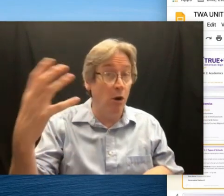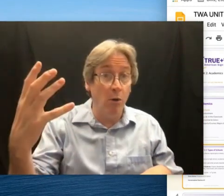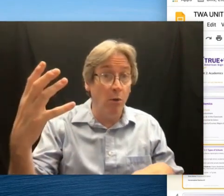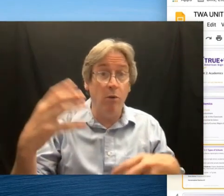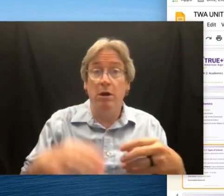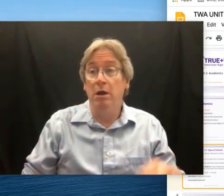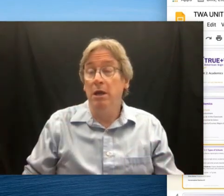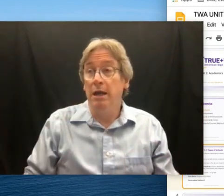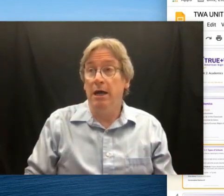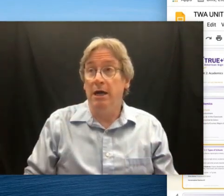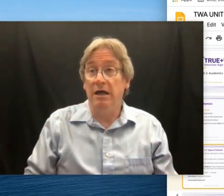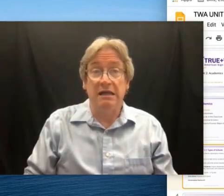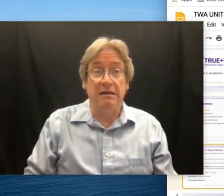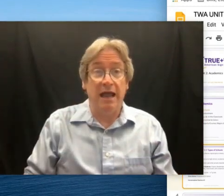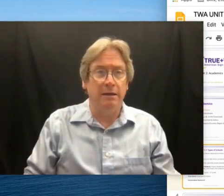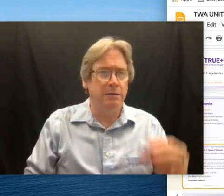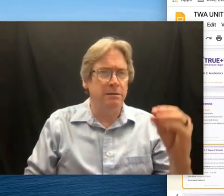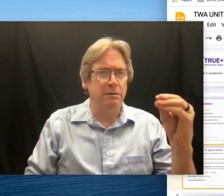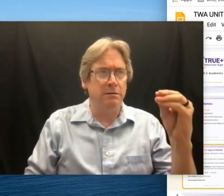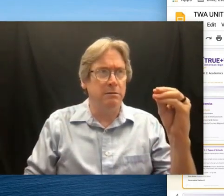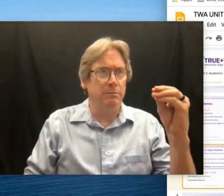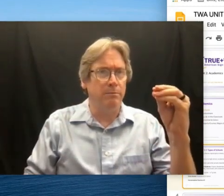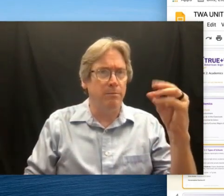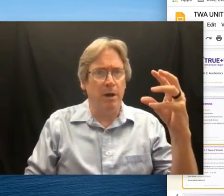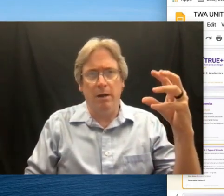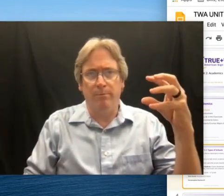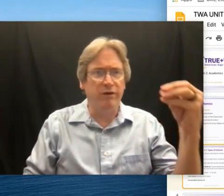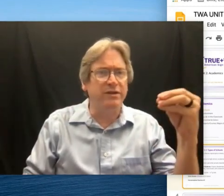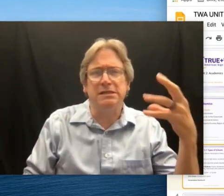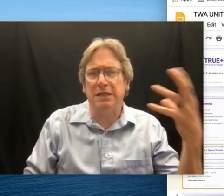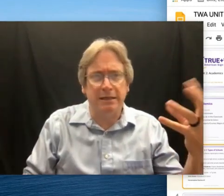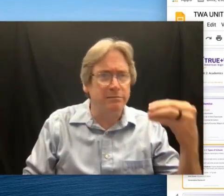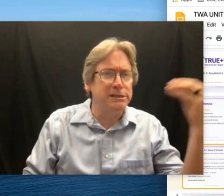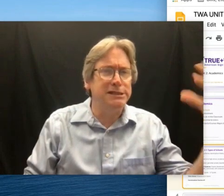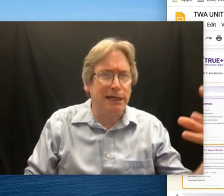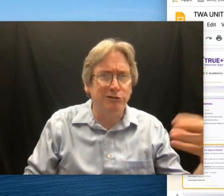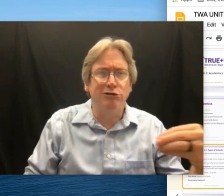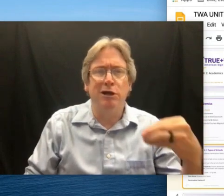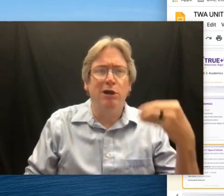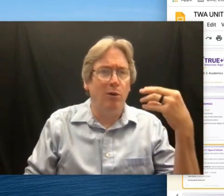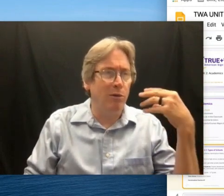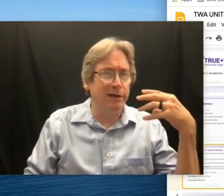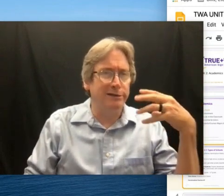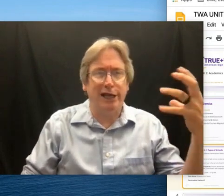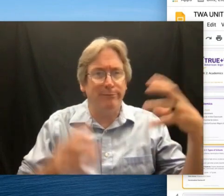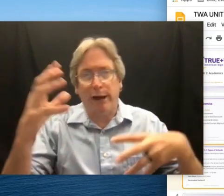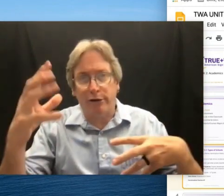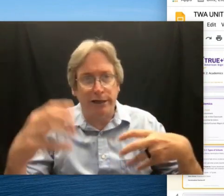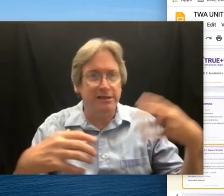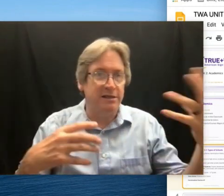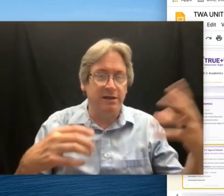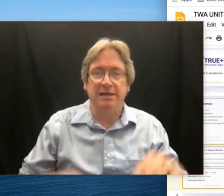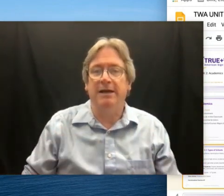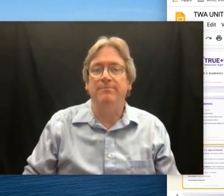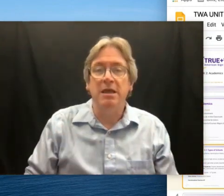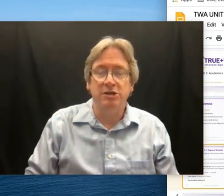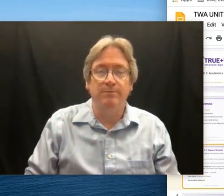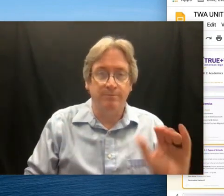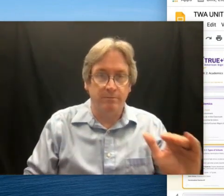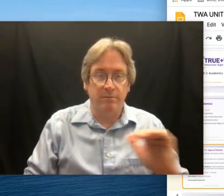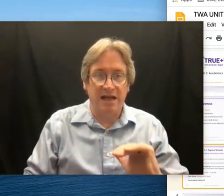MAC, O, and prefixes like Saint Mary's and things like